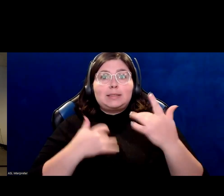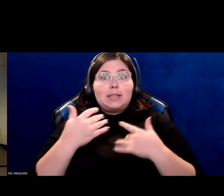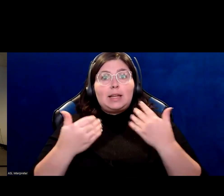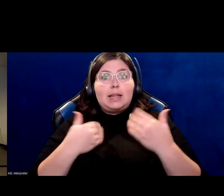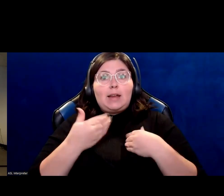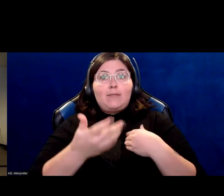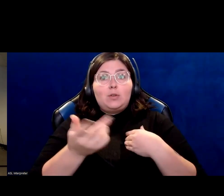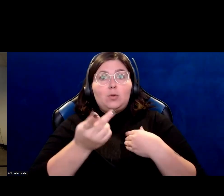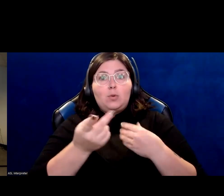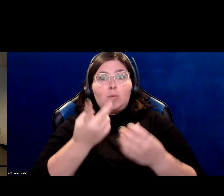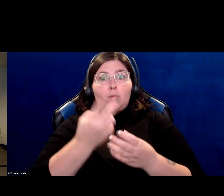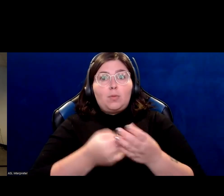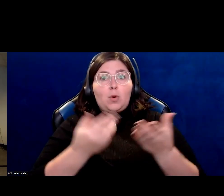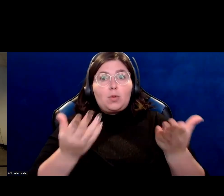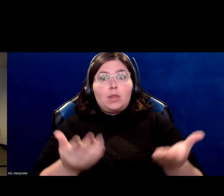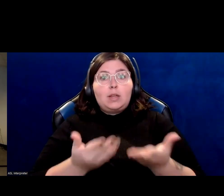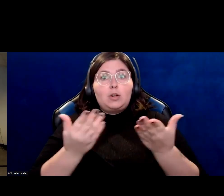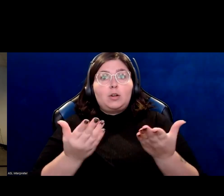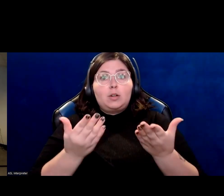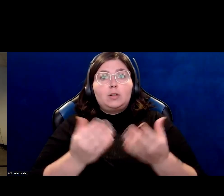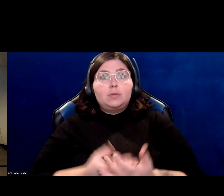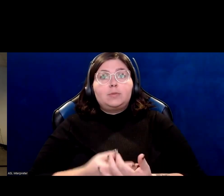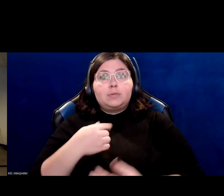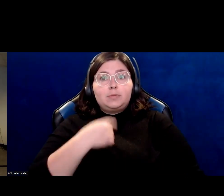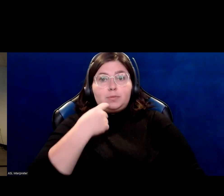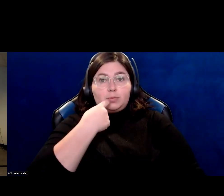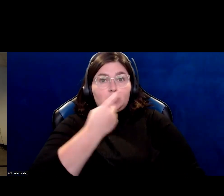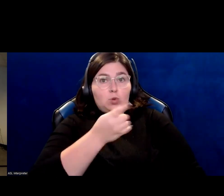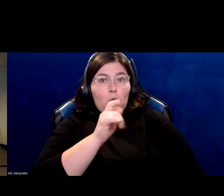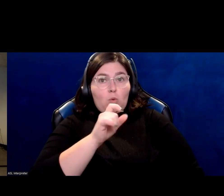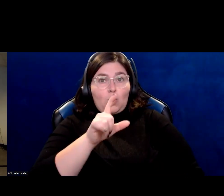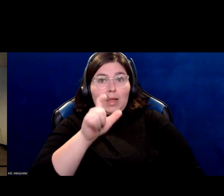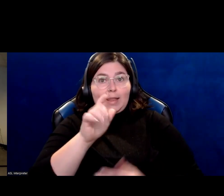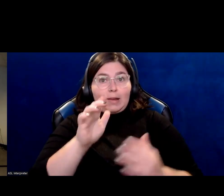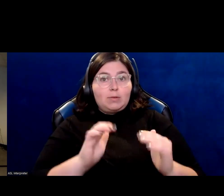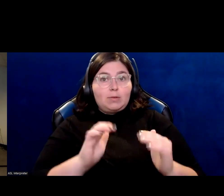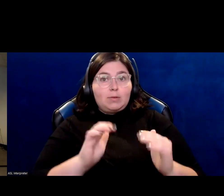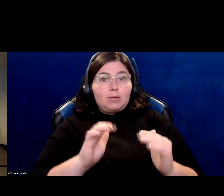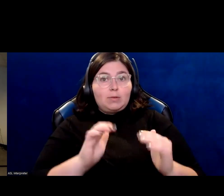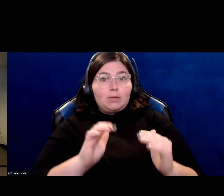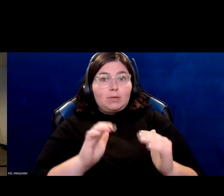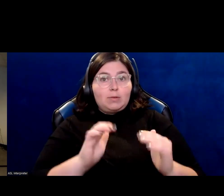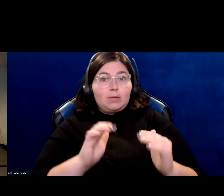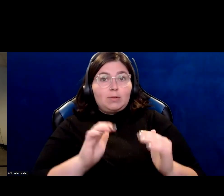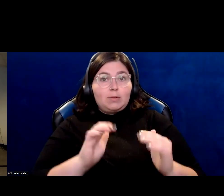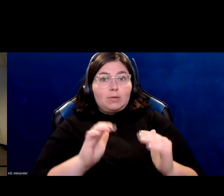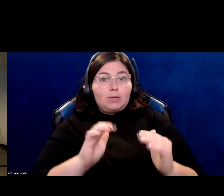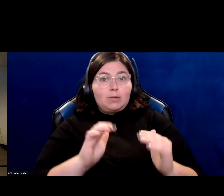on. I told Will we're going to have to up our game here a little bit. You guys are